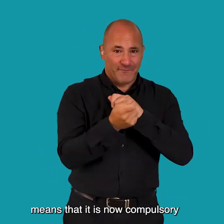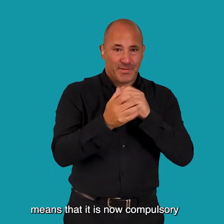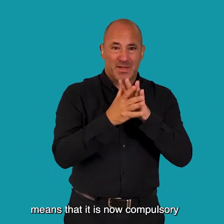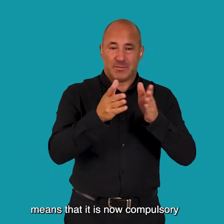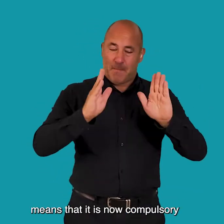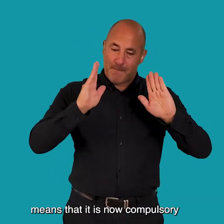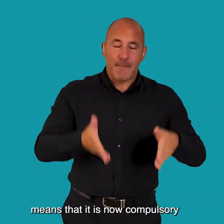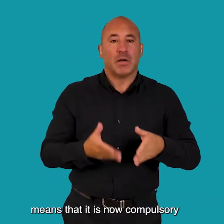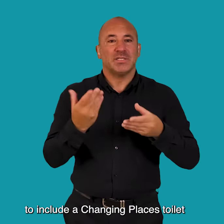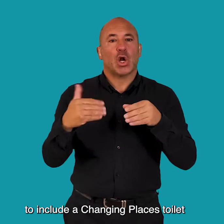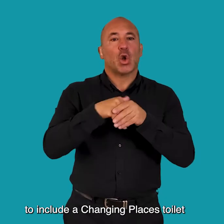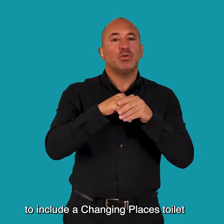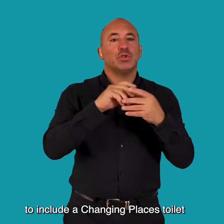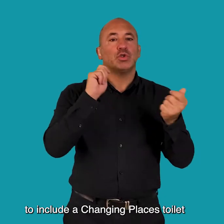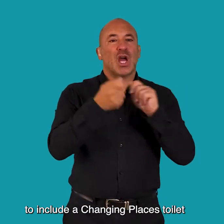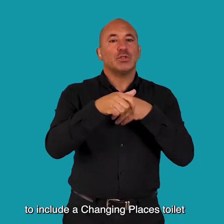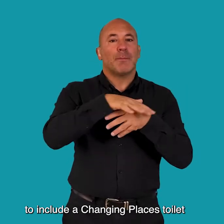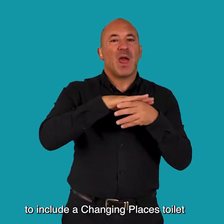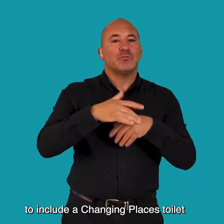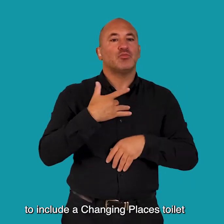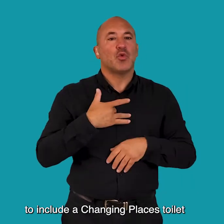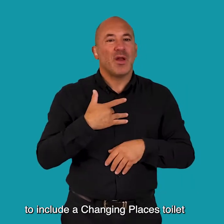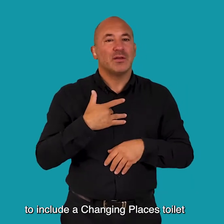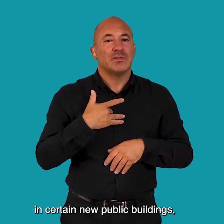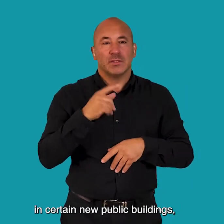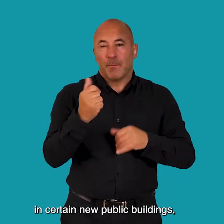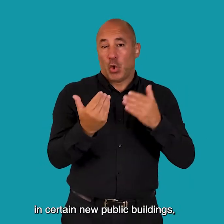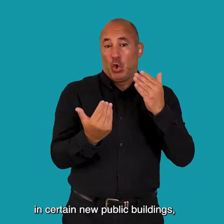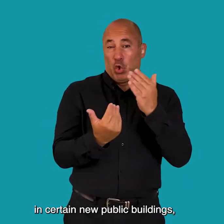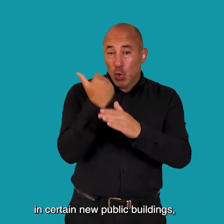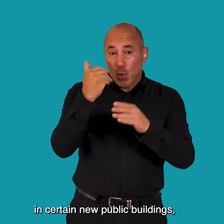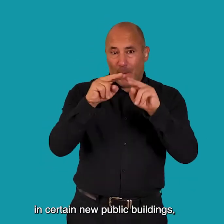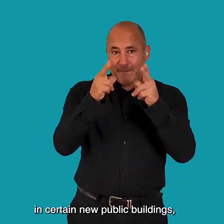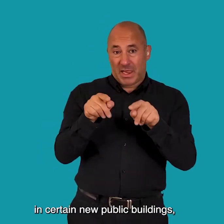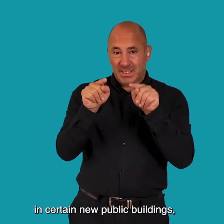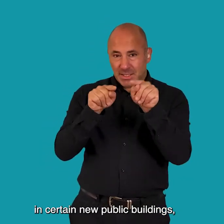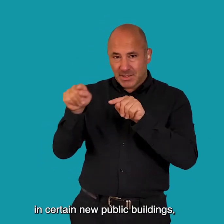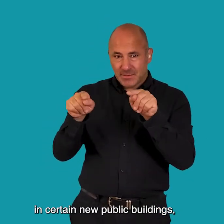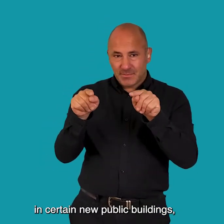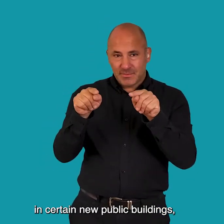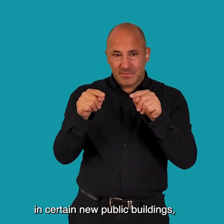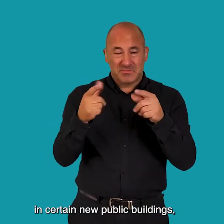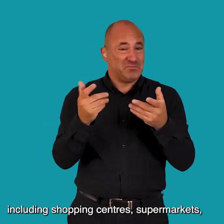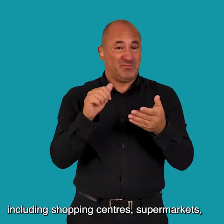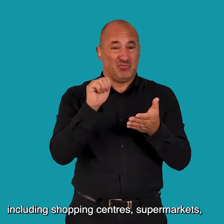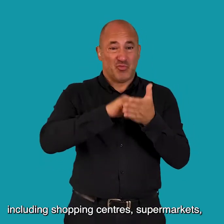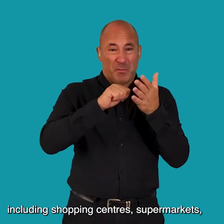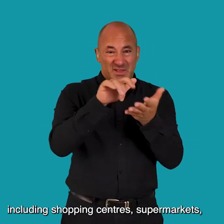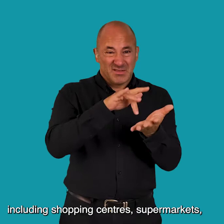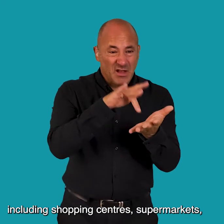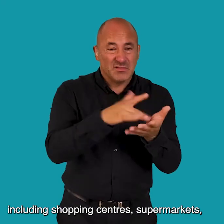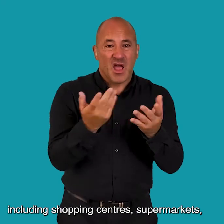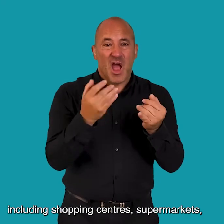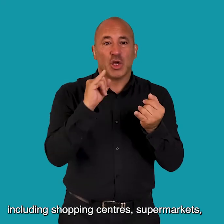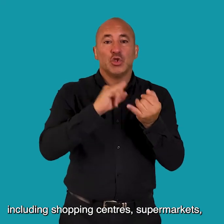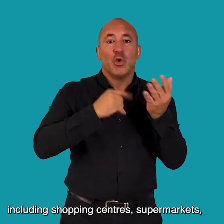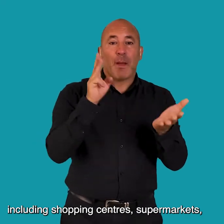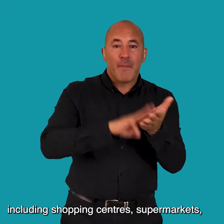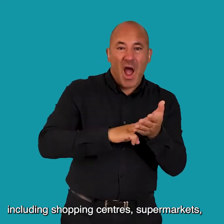compulsory to include a Changing Places toilet in certain new public buildings. including shopping centres,